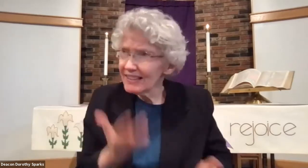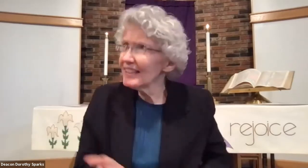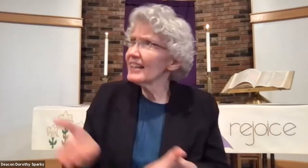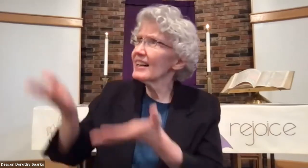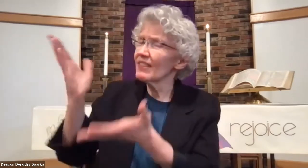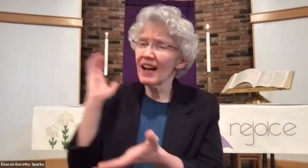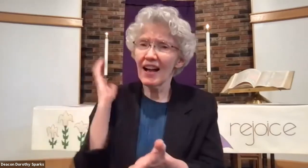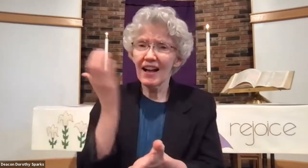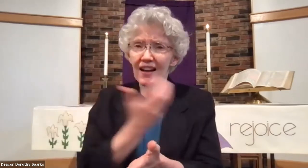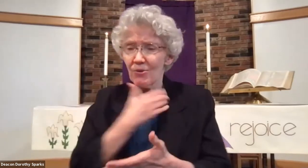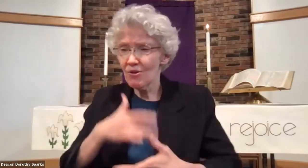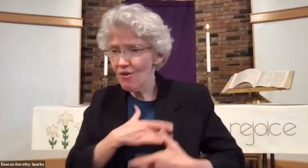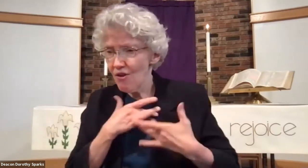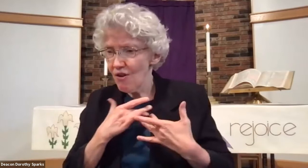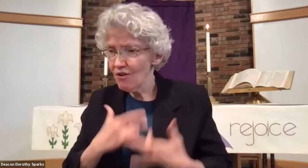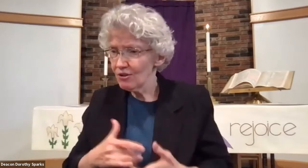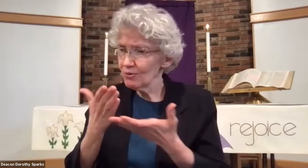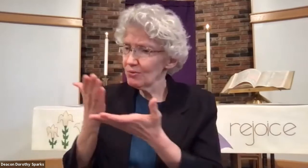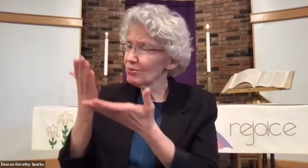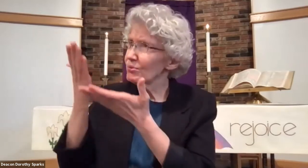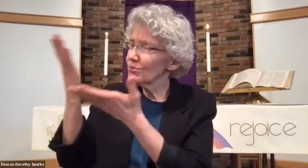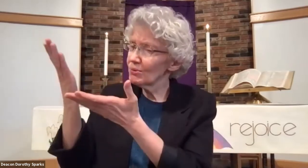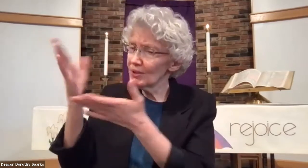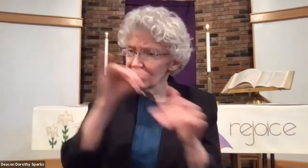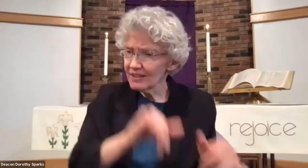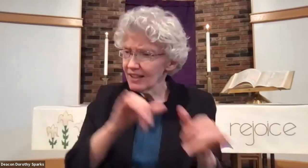Congregation, we lift our hearts to you